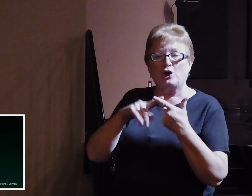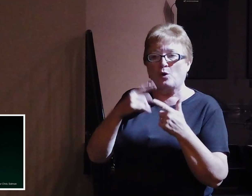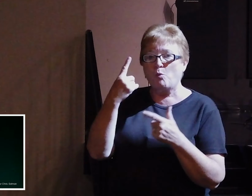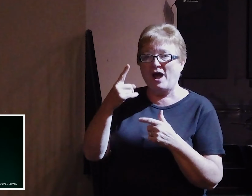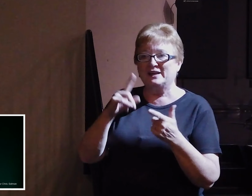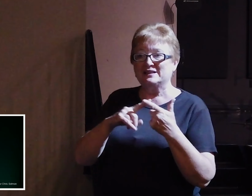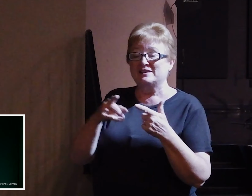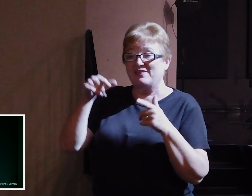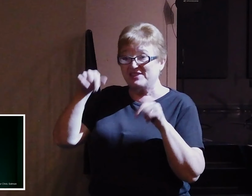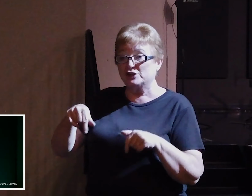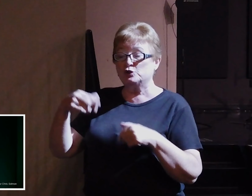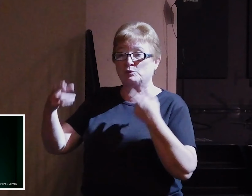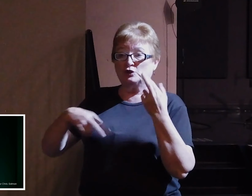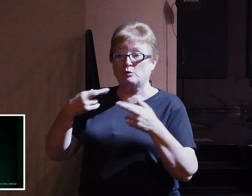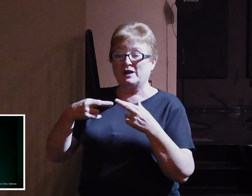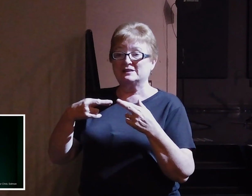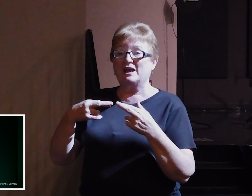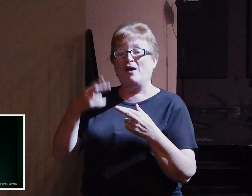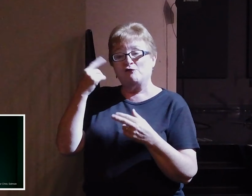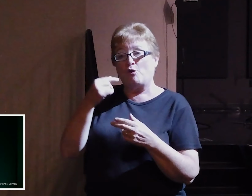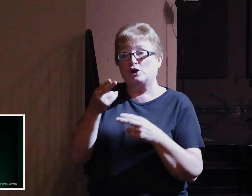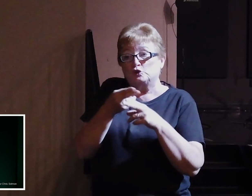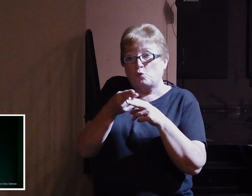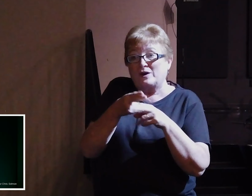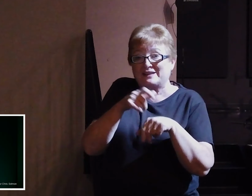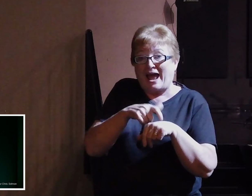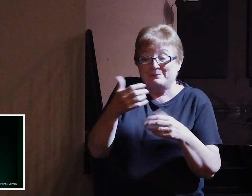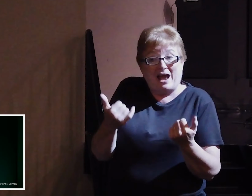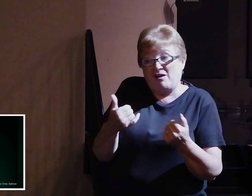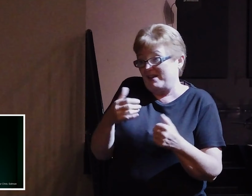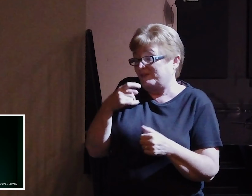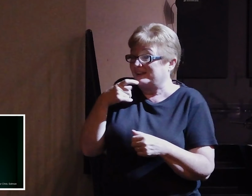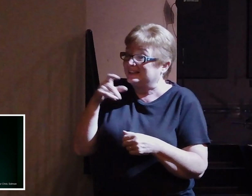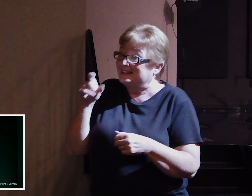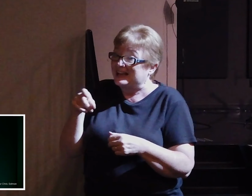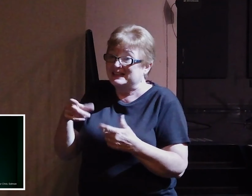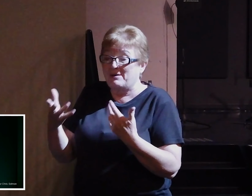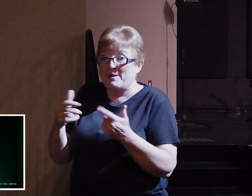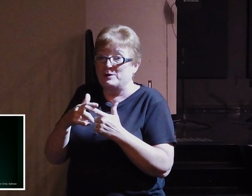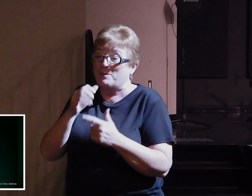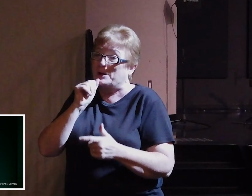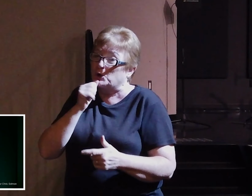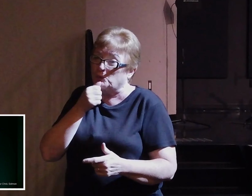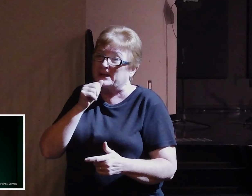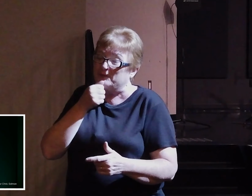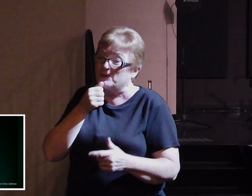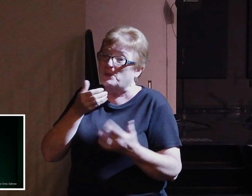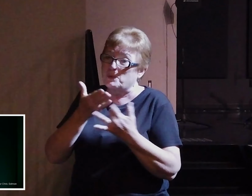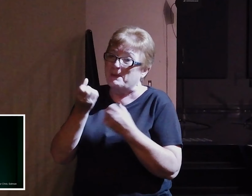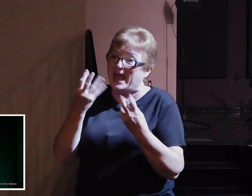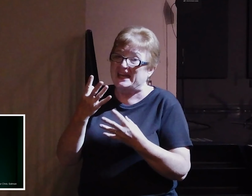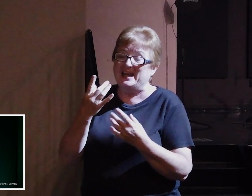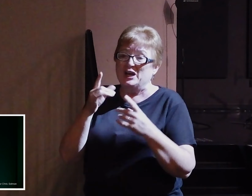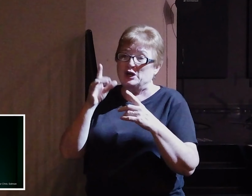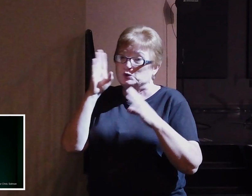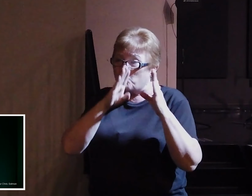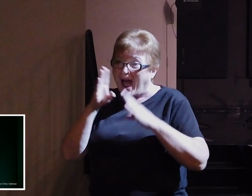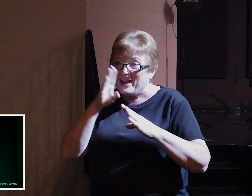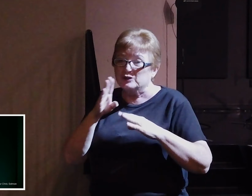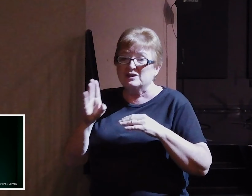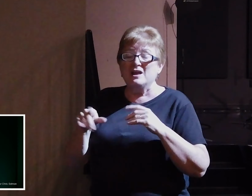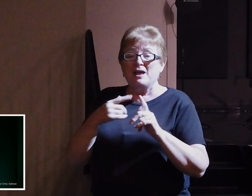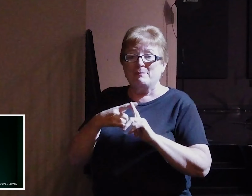in this you rejoice, though now for a little while, if necessary, you have been grieved by various trials, so that the tested